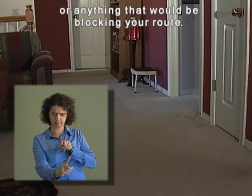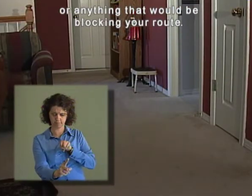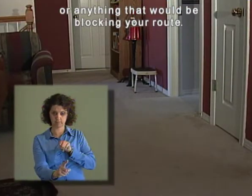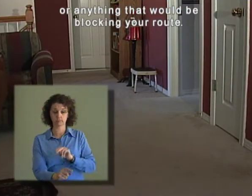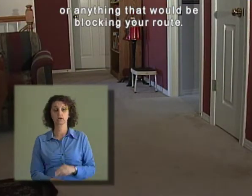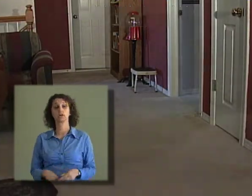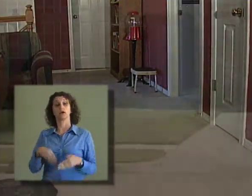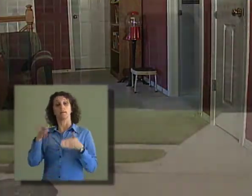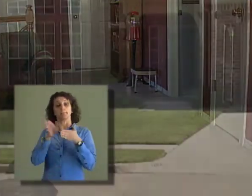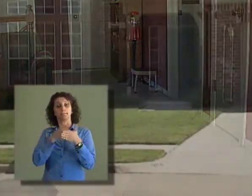route.